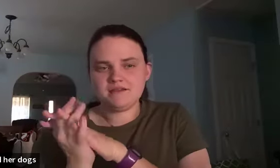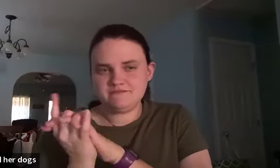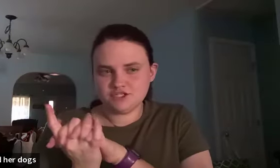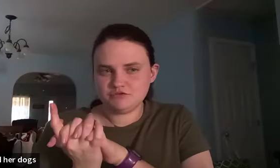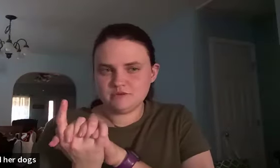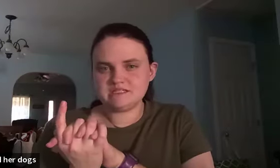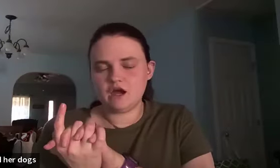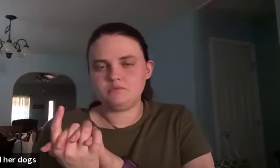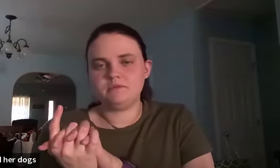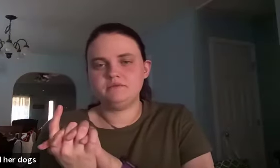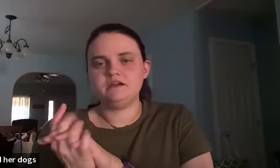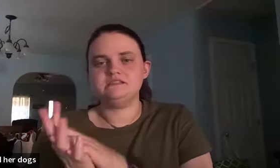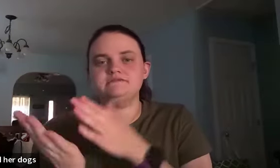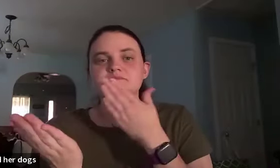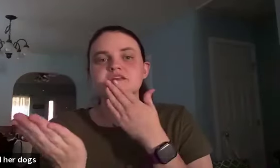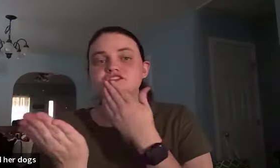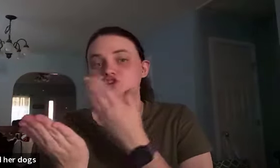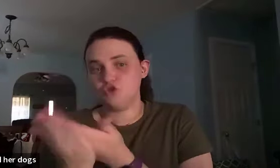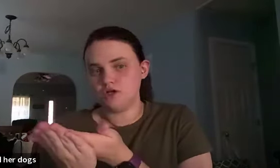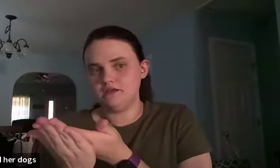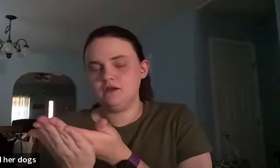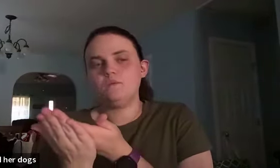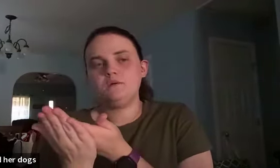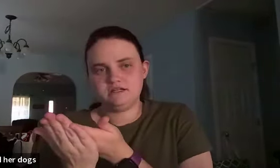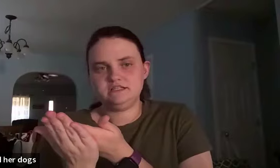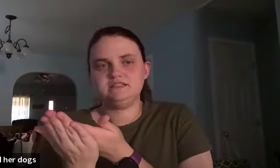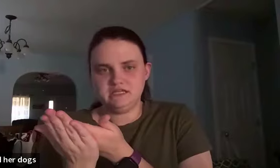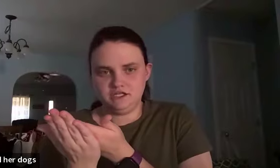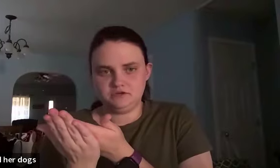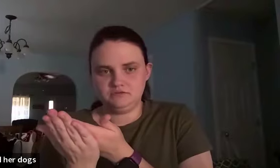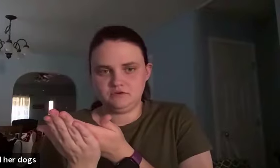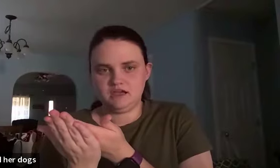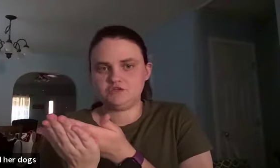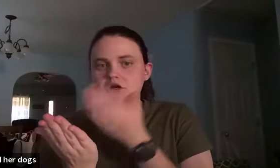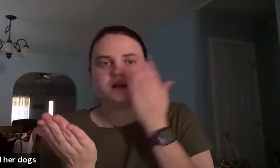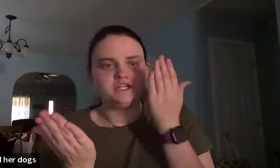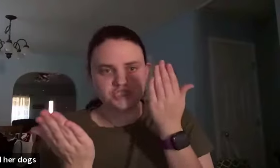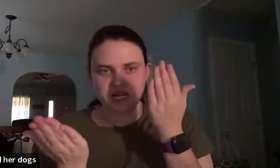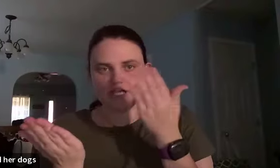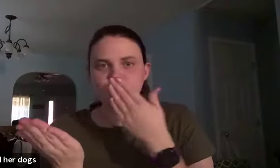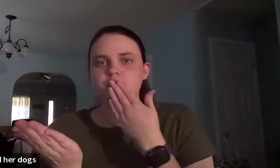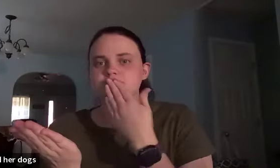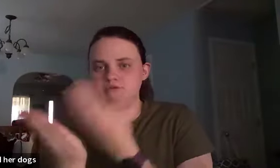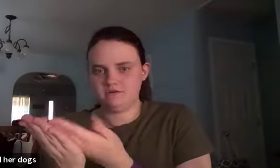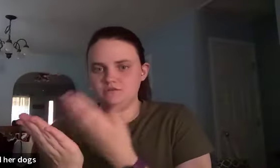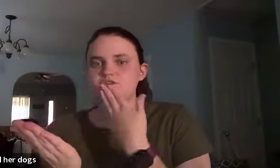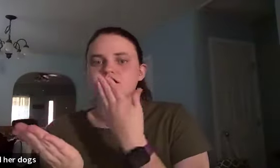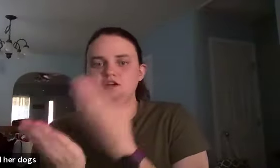My visual with this to help remember is if something is good, we want it to continue. Okay, so we're not going to change what we're doing. We're doing a